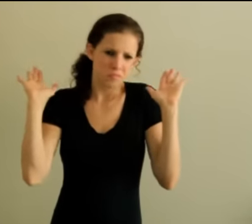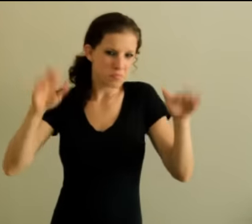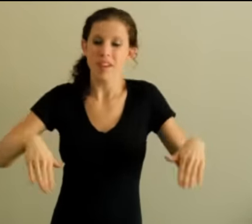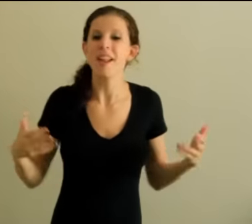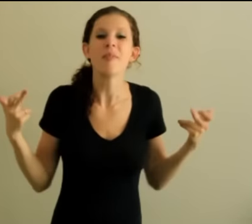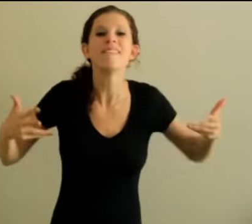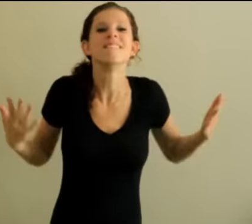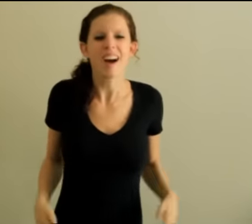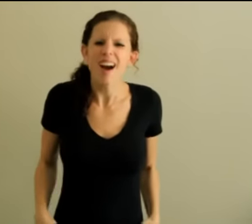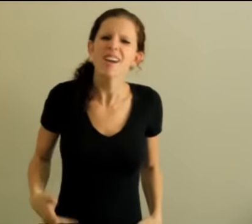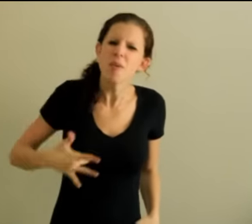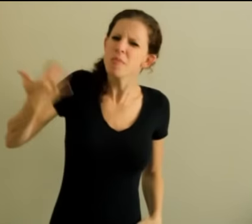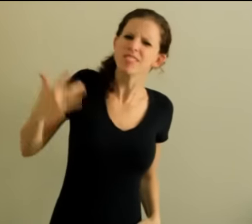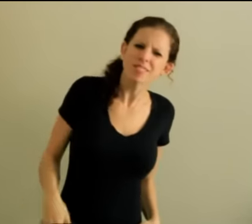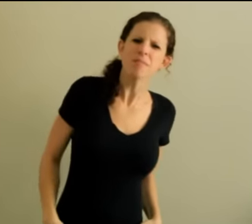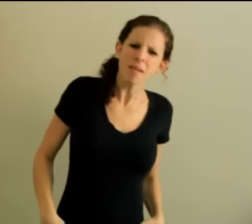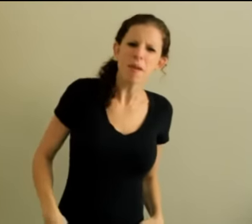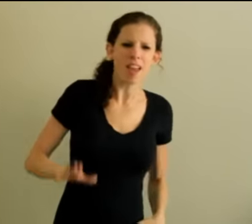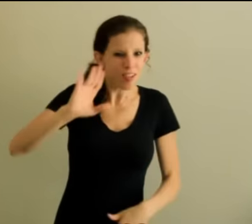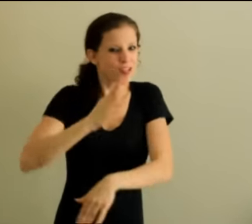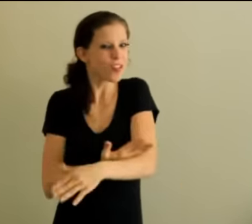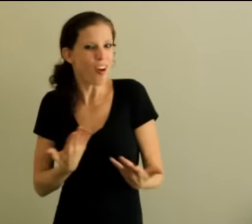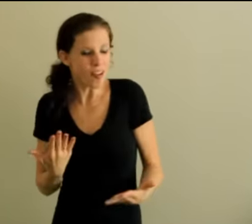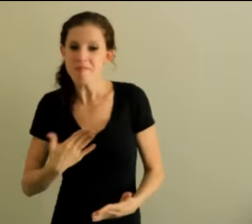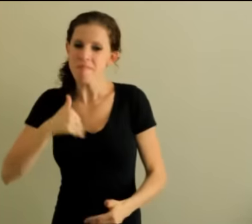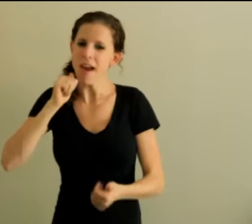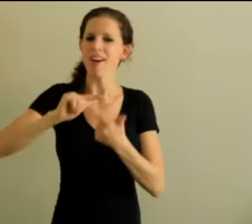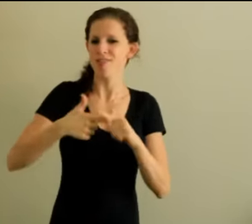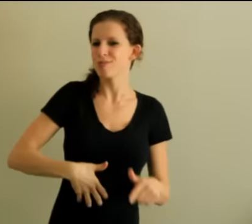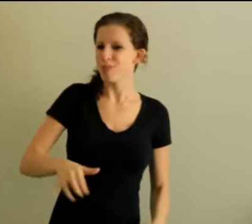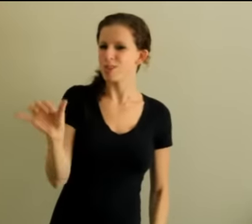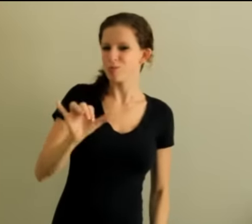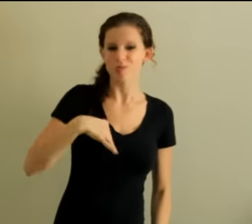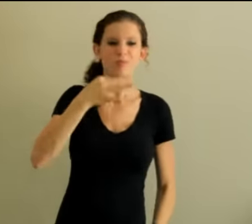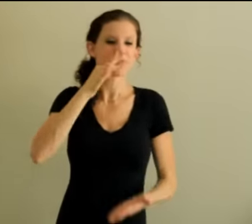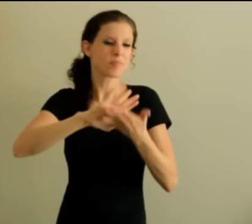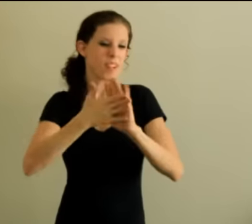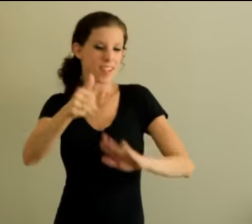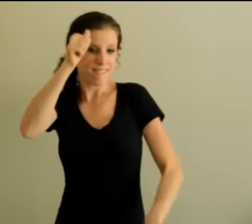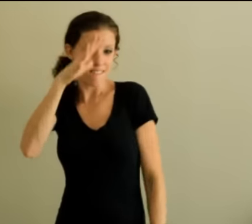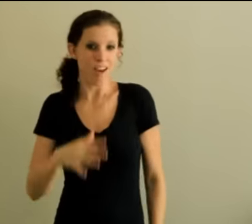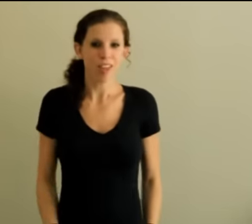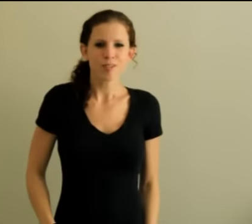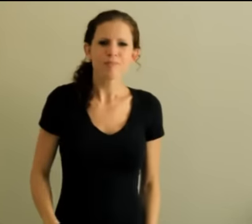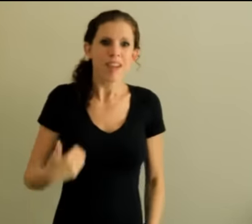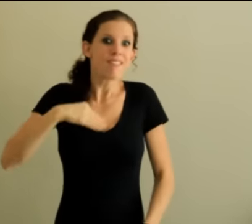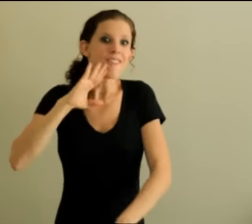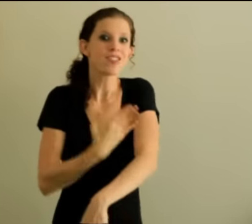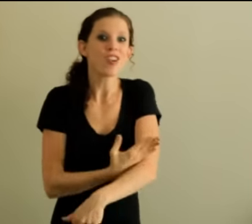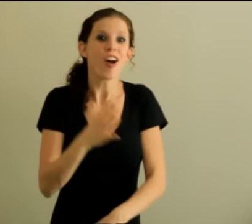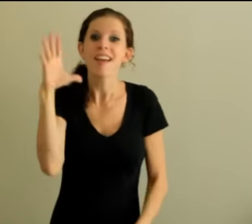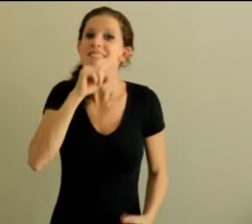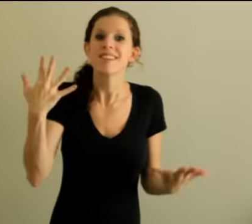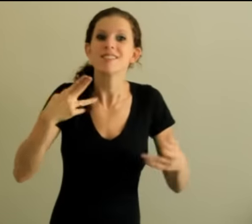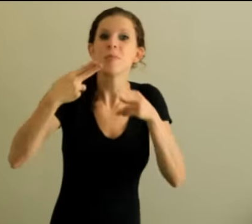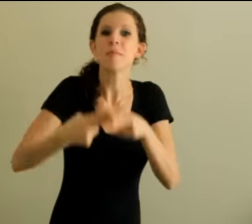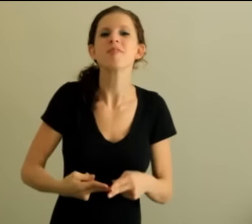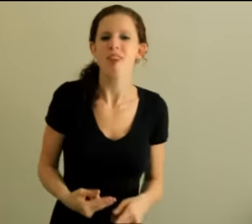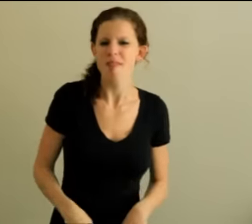jot them But anyways, fuck it, what's been up man, how's your daughter? My girlfriend's pregnant too, I'm about to be your father If I have a daughter, guess what I'ma